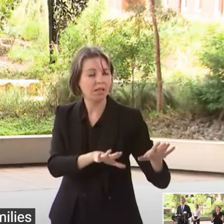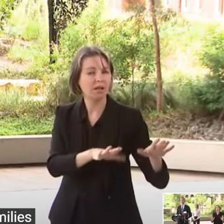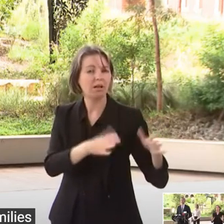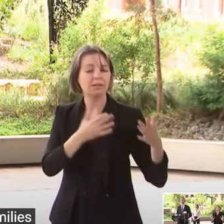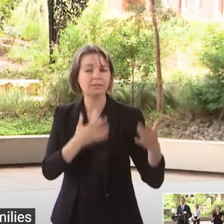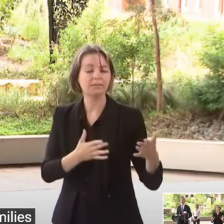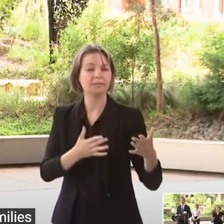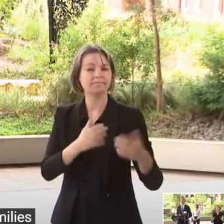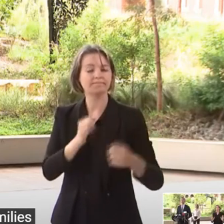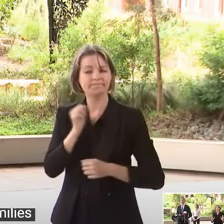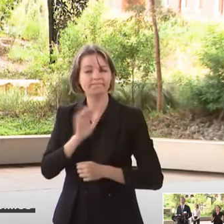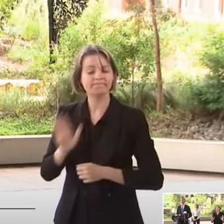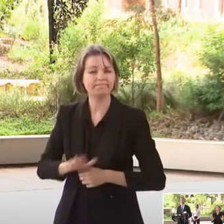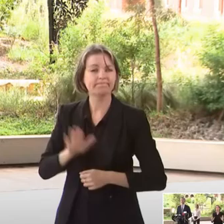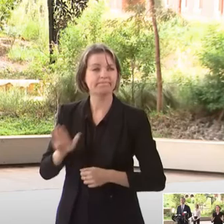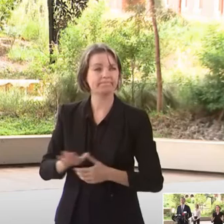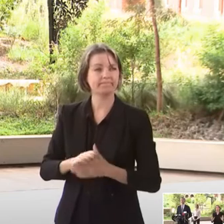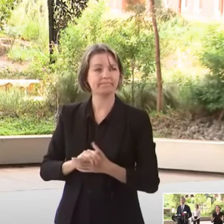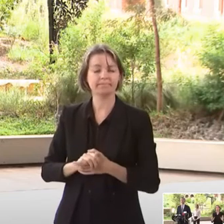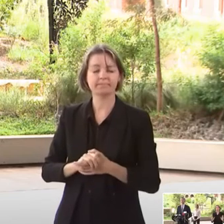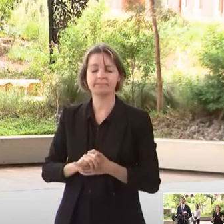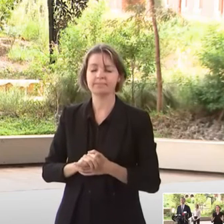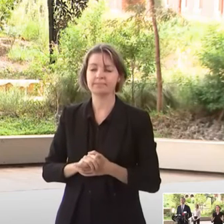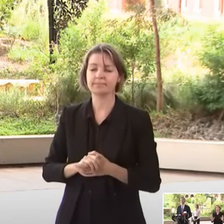that decision. And